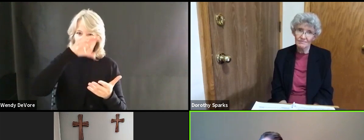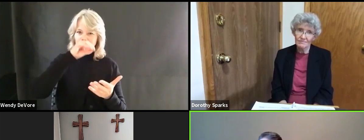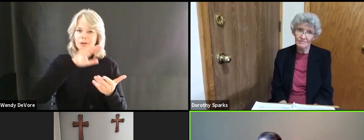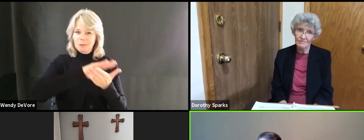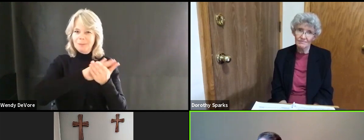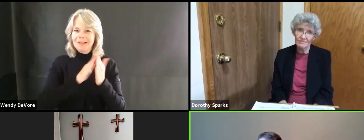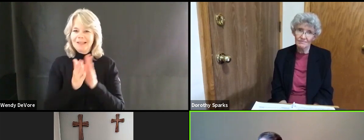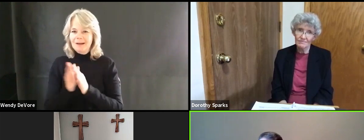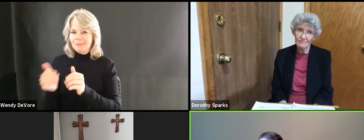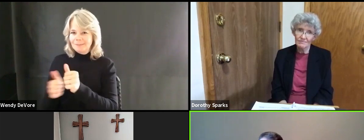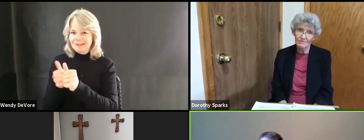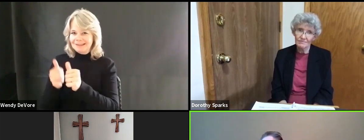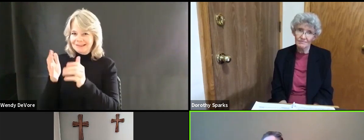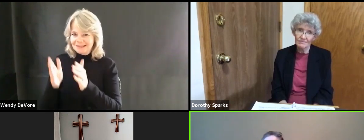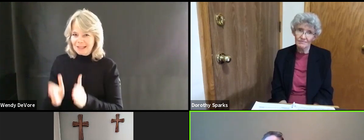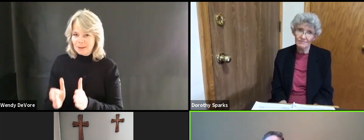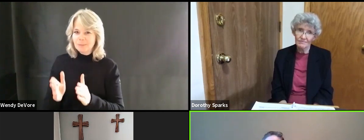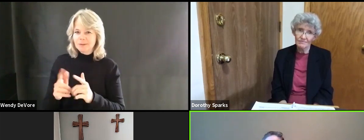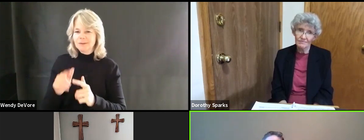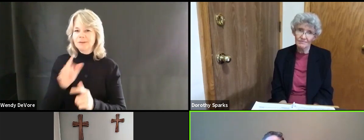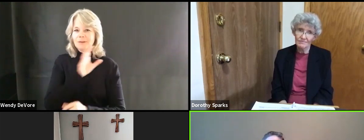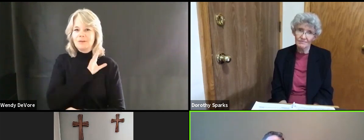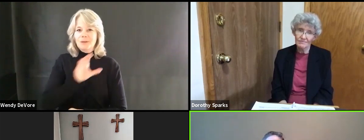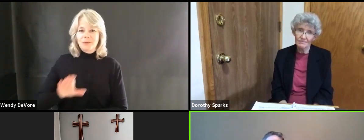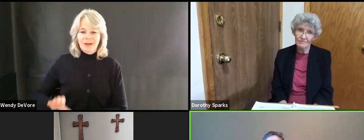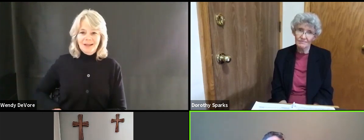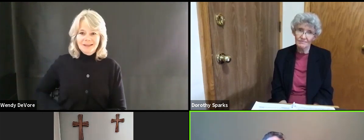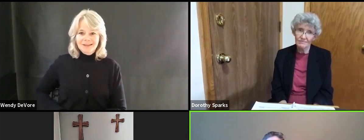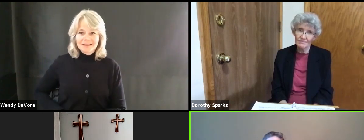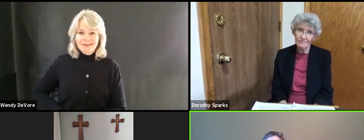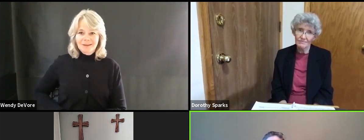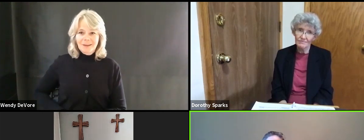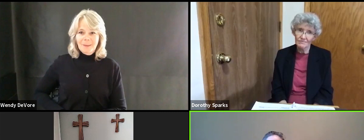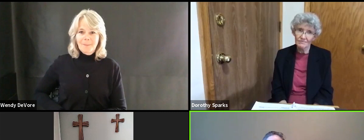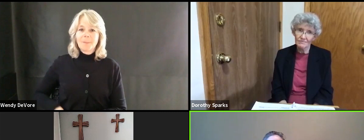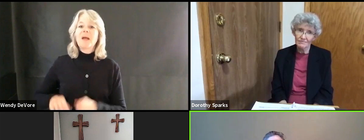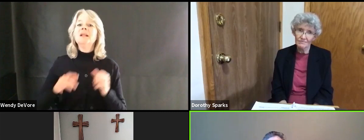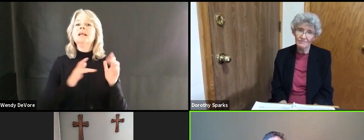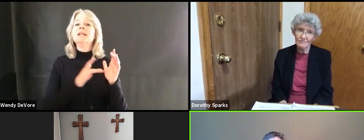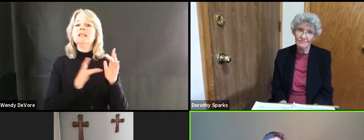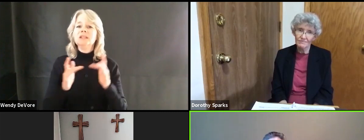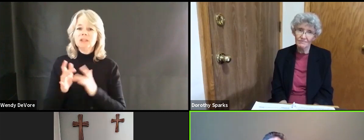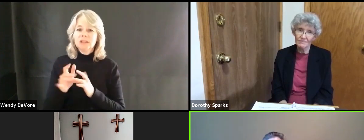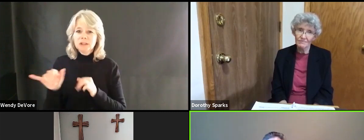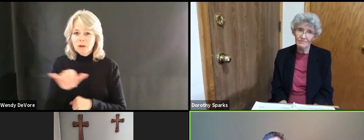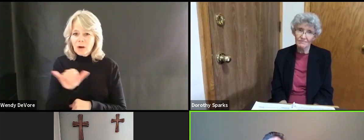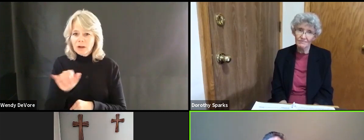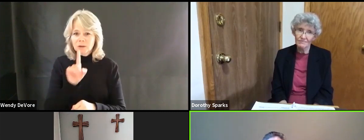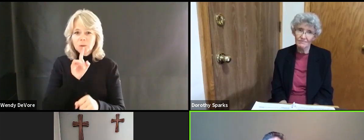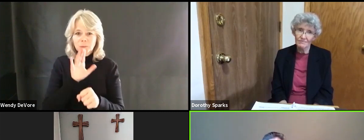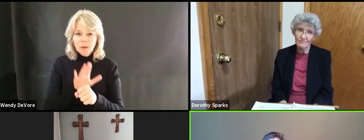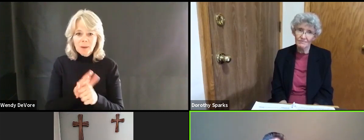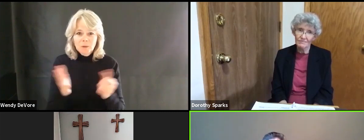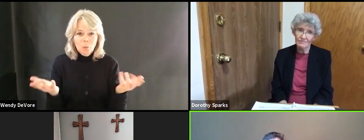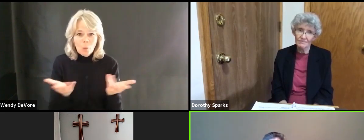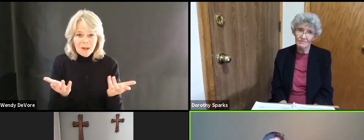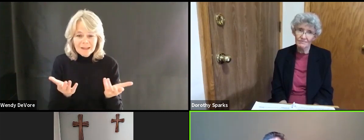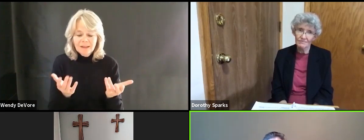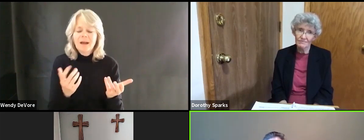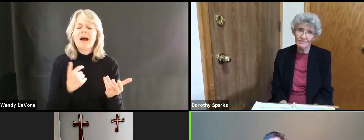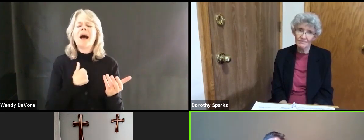of Christ. And then Jesus gives this promise that I will be with you